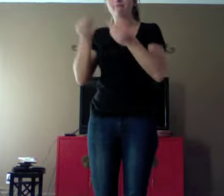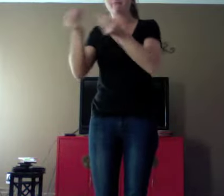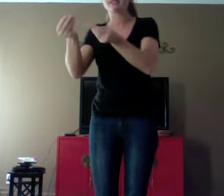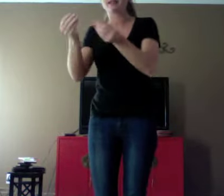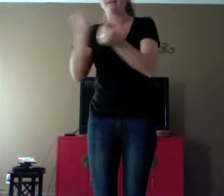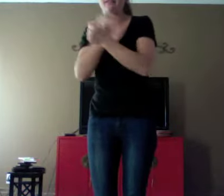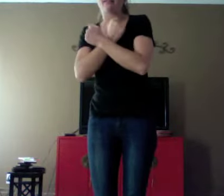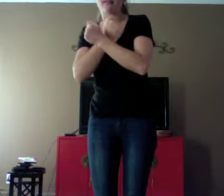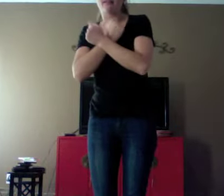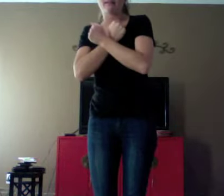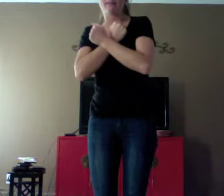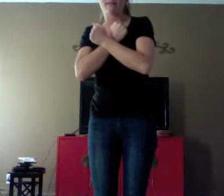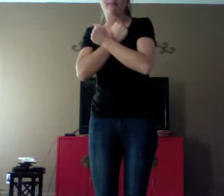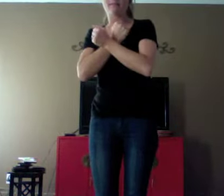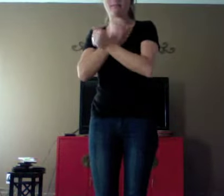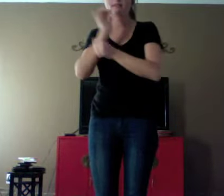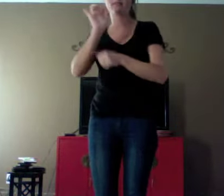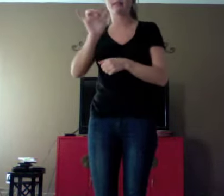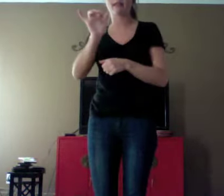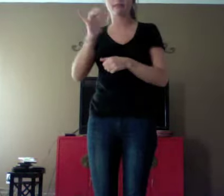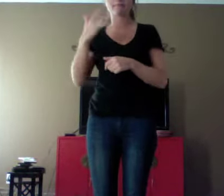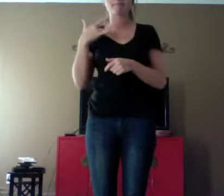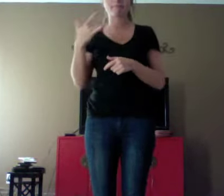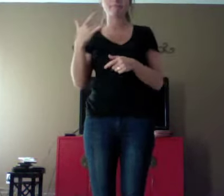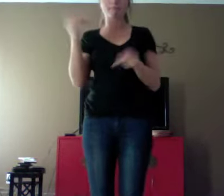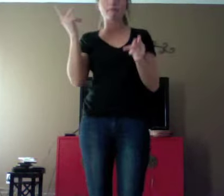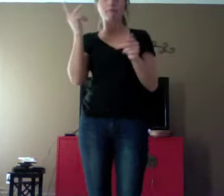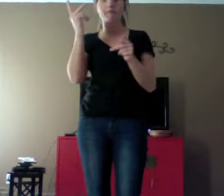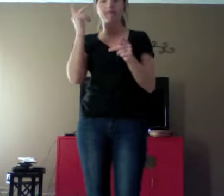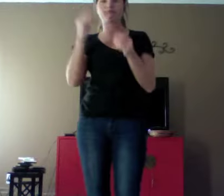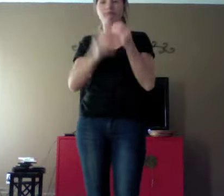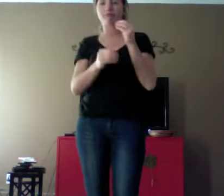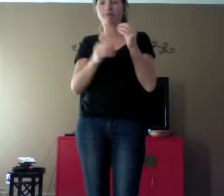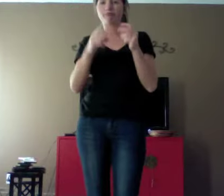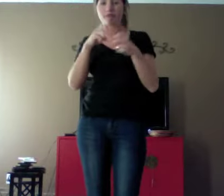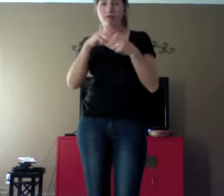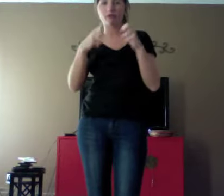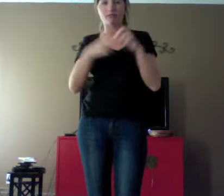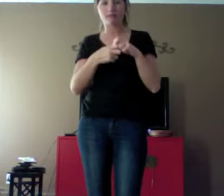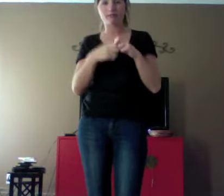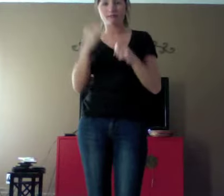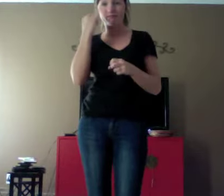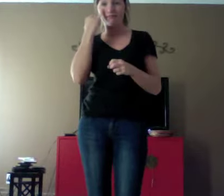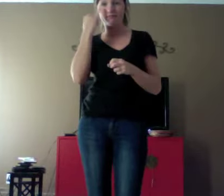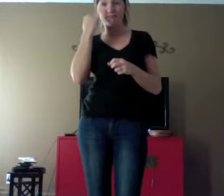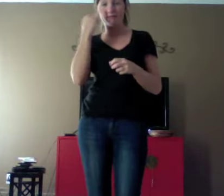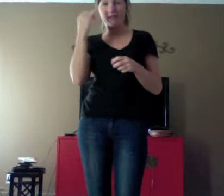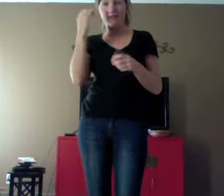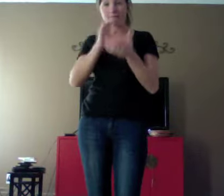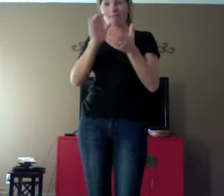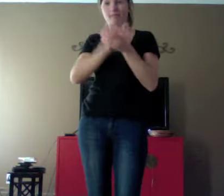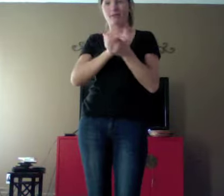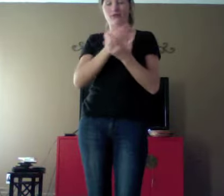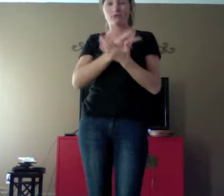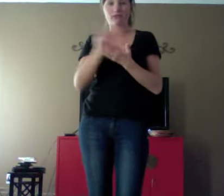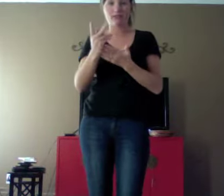Last night I read that to Paul and I said, Paul, I want to know, do you really agree with that? Well, that was a silly question. I mean, before I got the